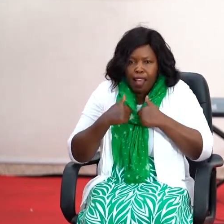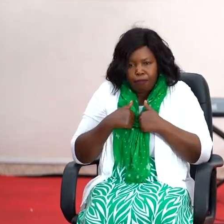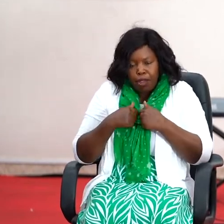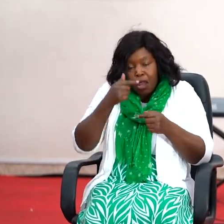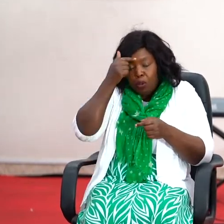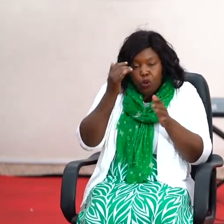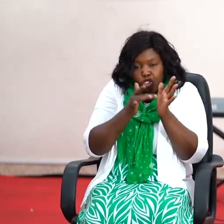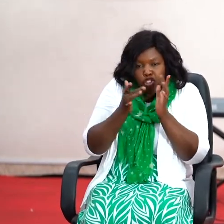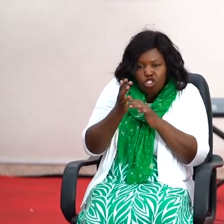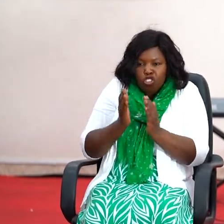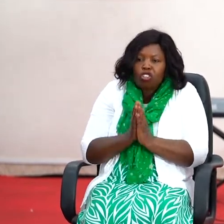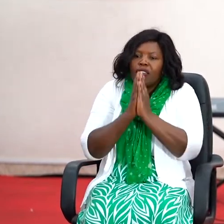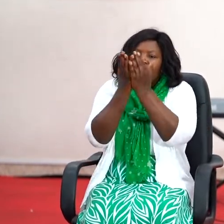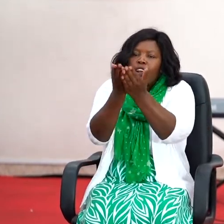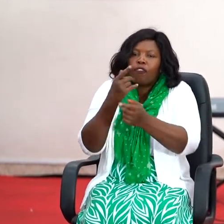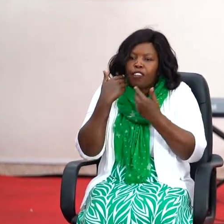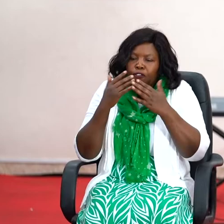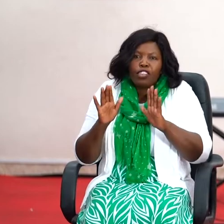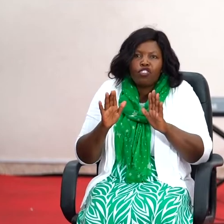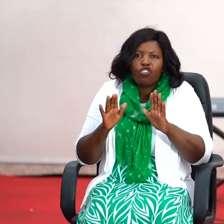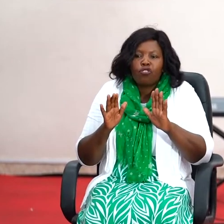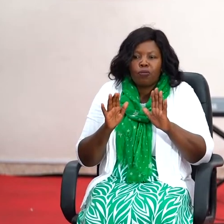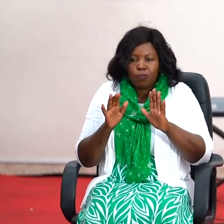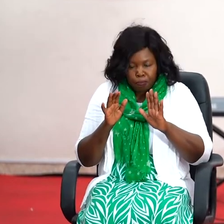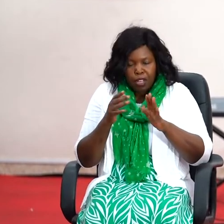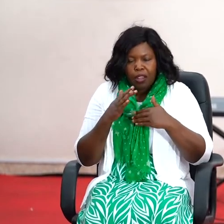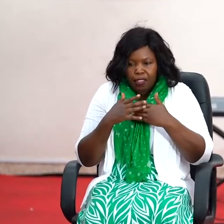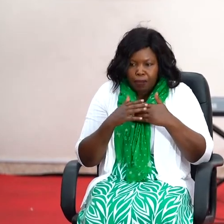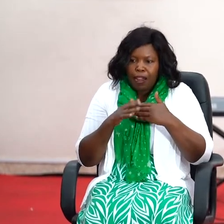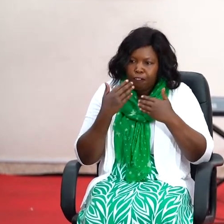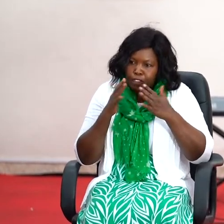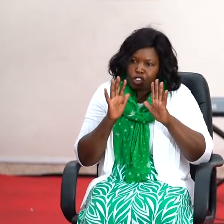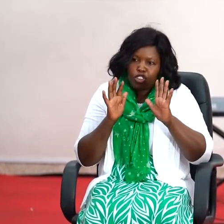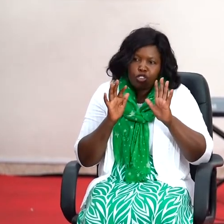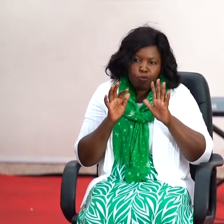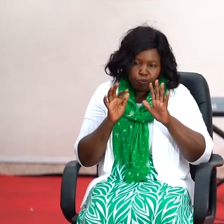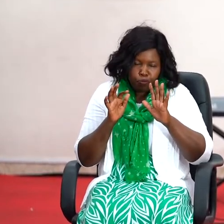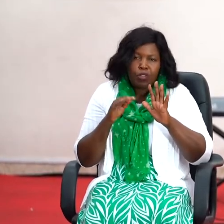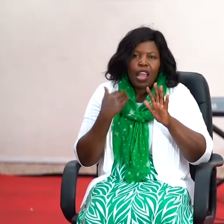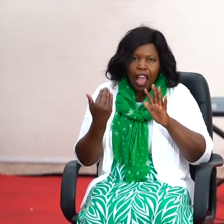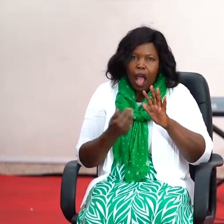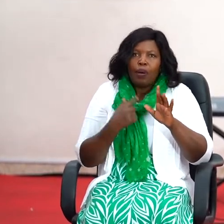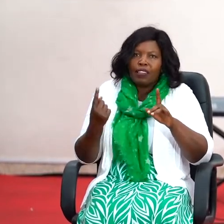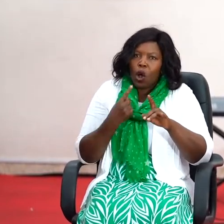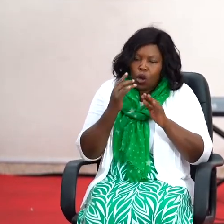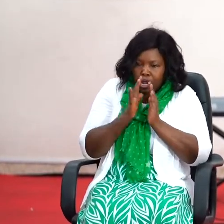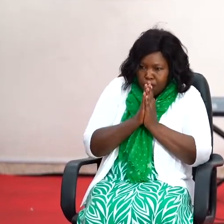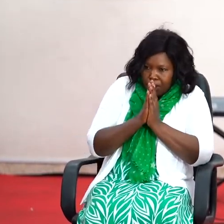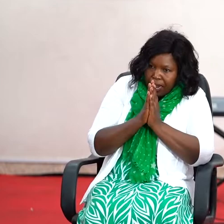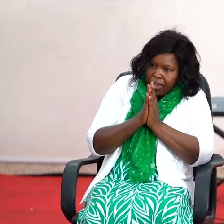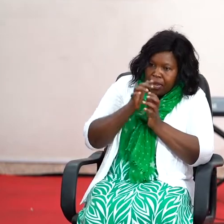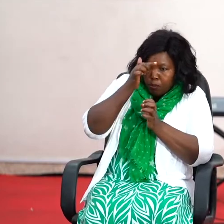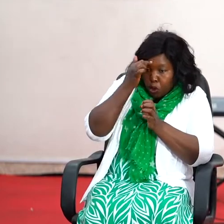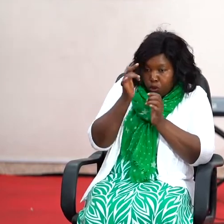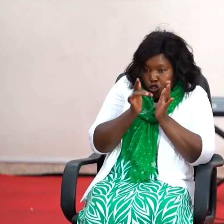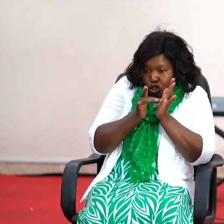has already given a sacrifice once and for all, his blood. So ours is to just pray, because we know that Jesus,